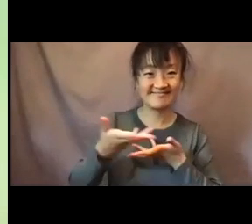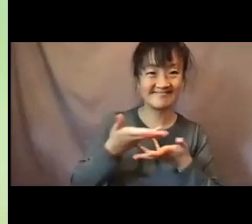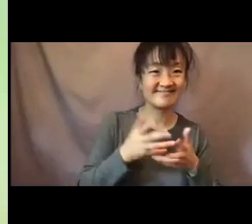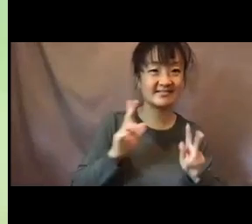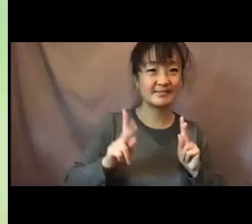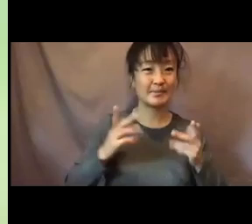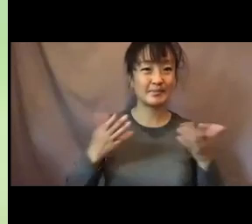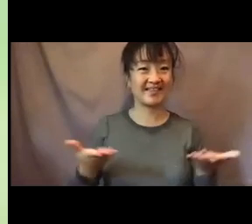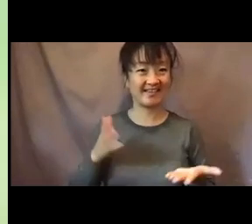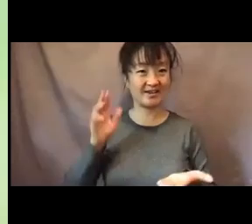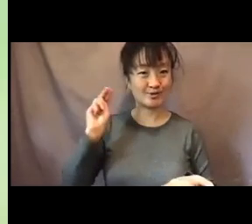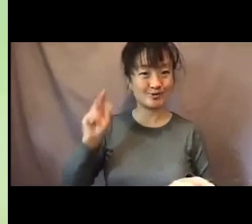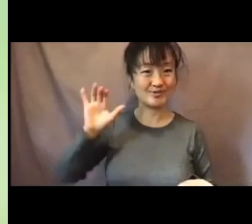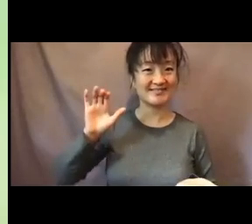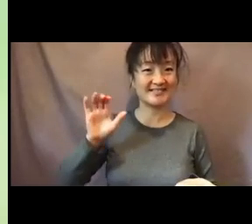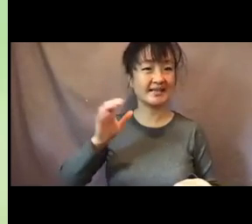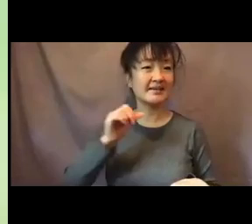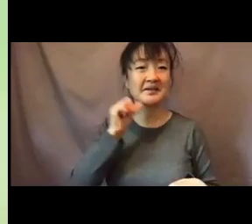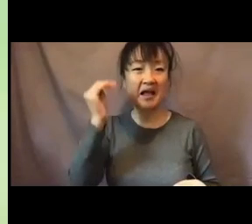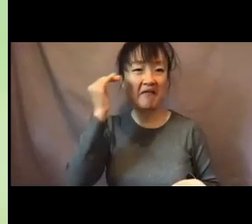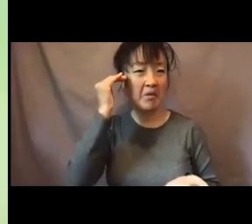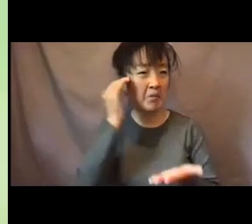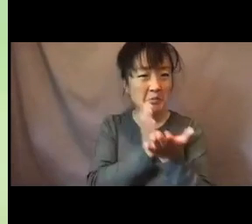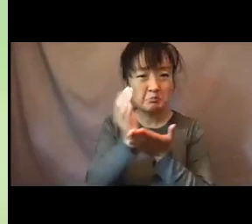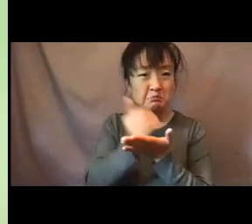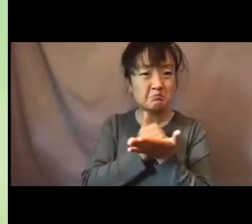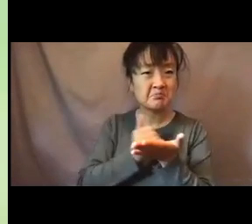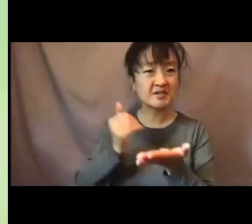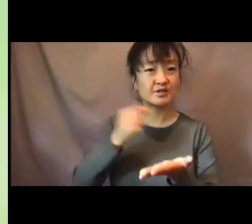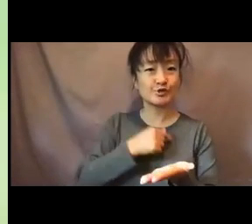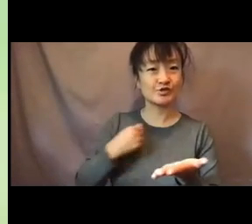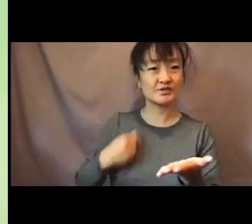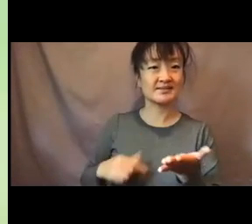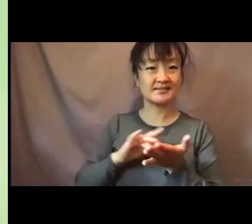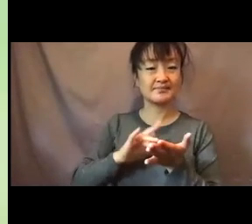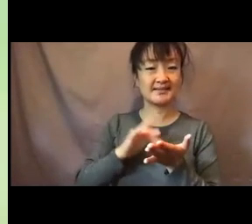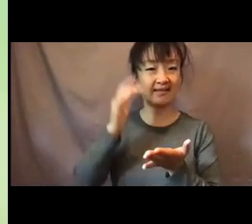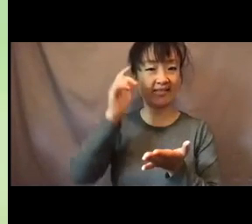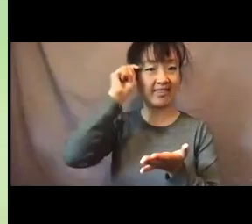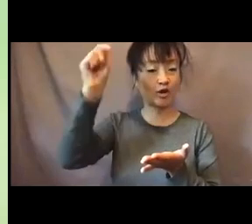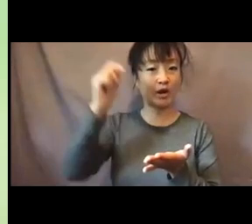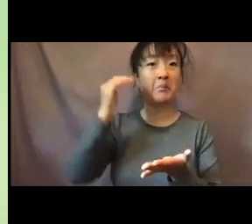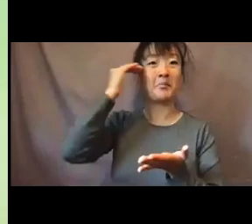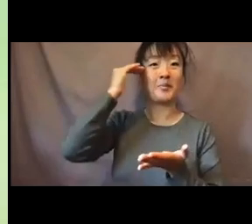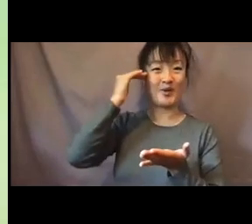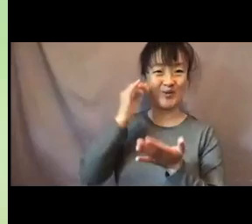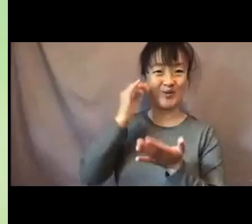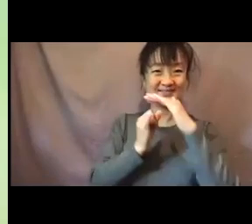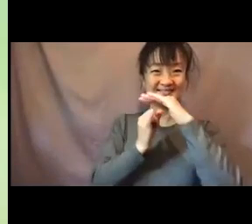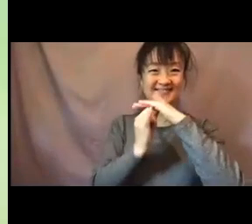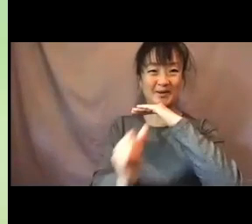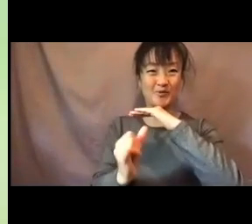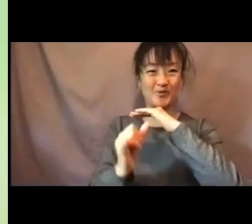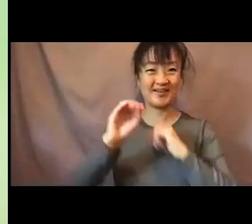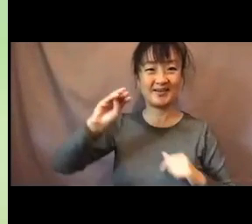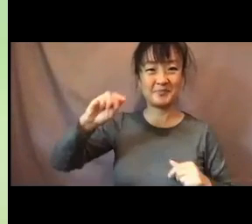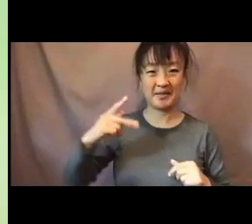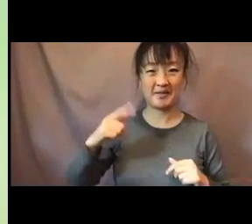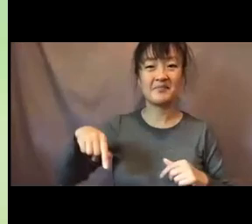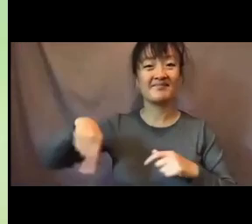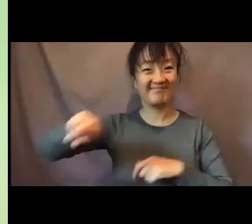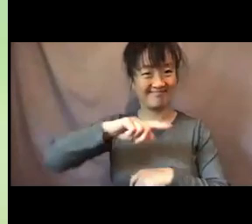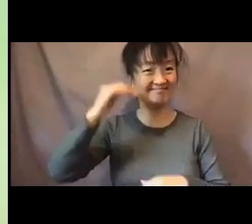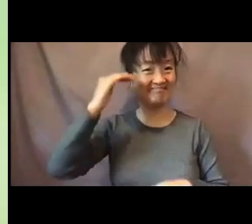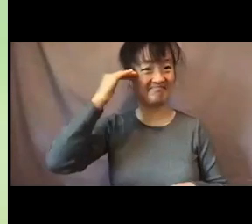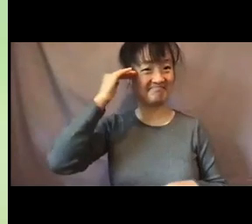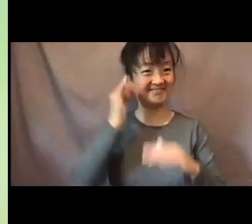necessarily familiar with Chinese medicine theory, but are certainly familiar with the subway maps. Everyone can relate to the way the subways